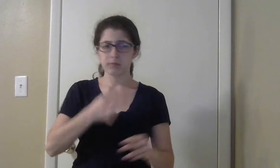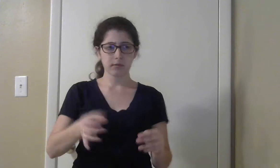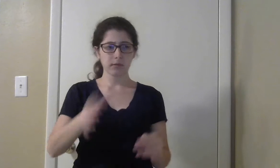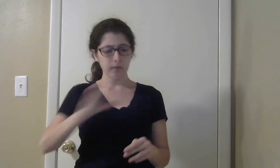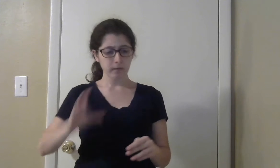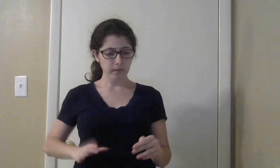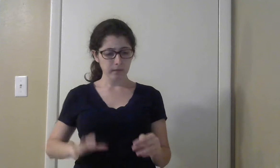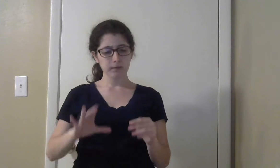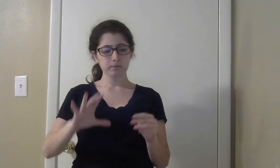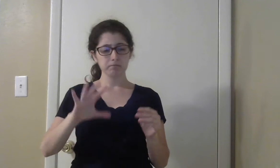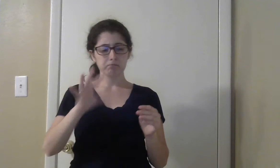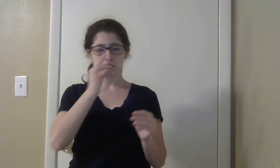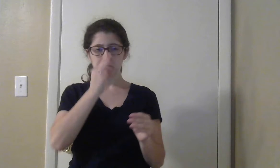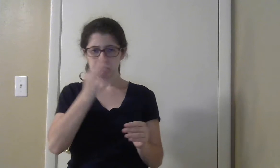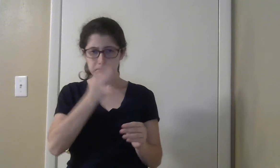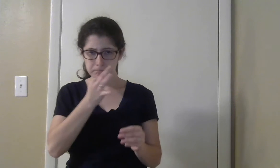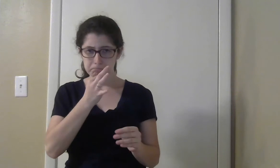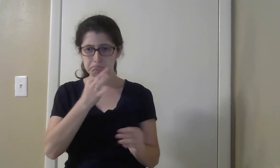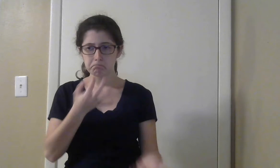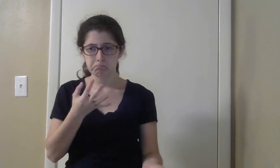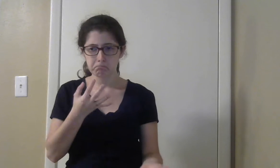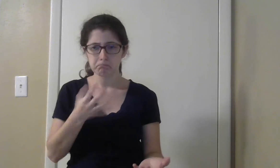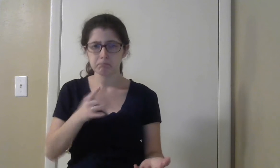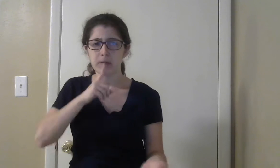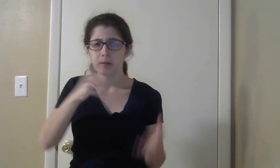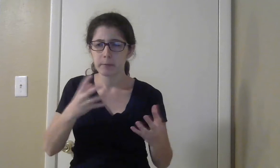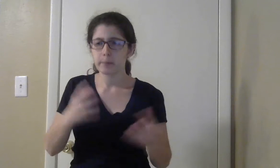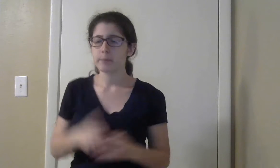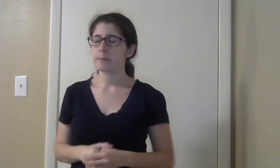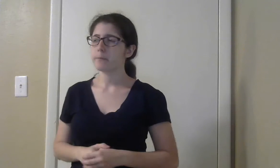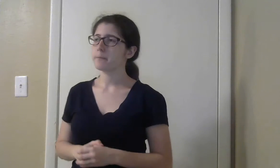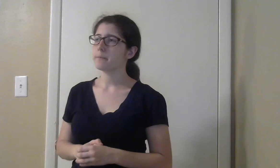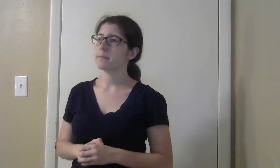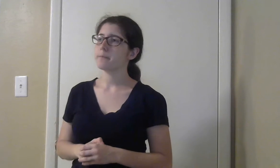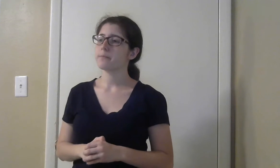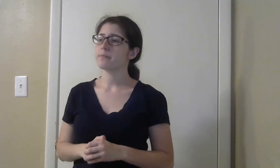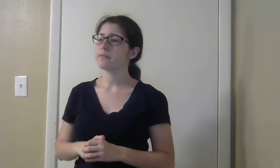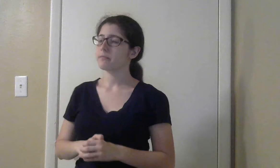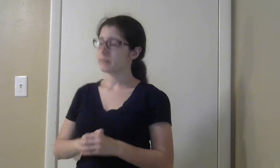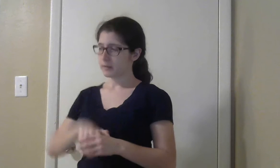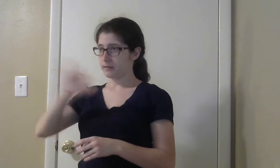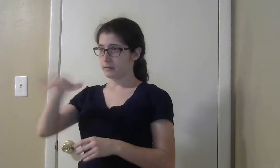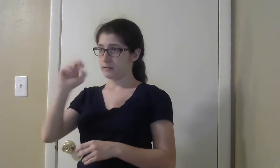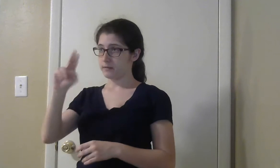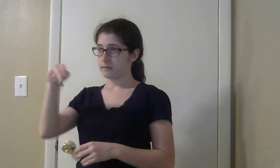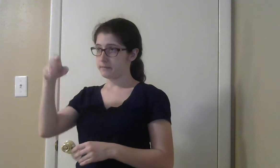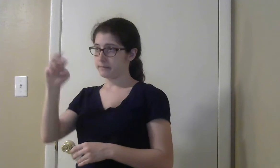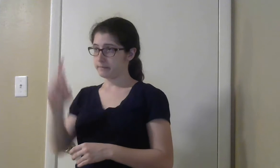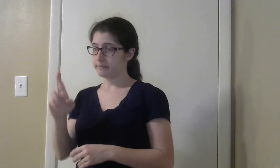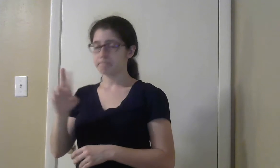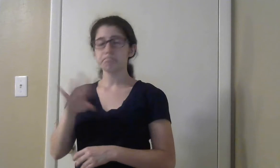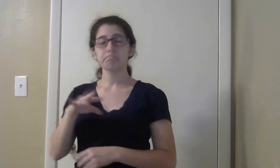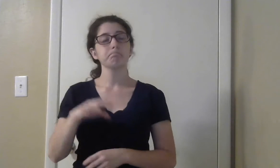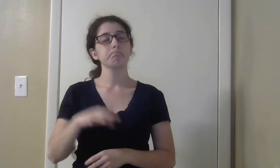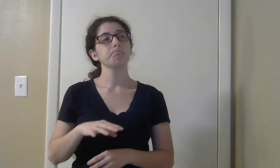introduce Christian fasting? Well, first of all, let's define fasting. Here's, I think, a pretty